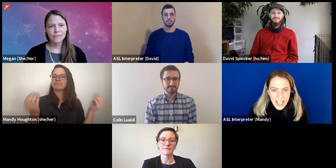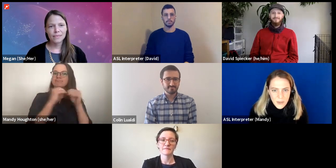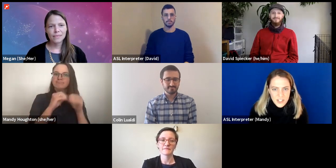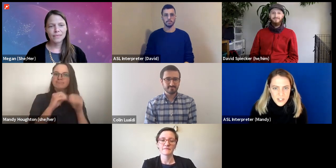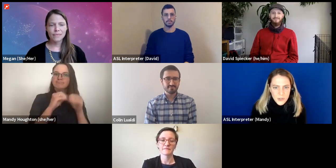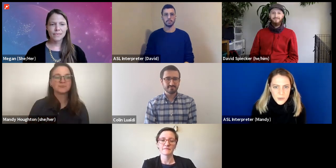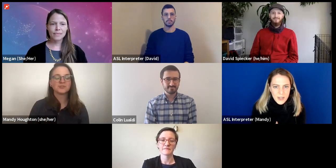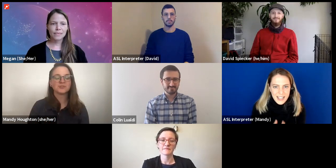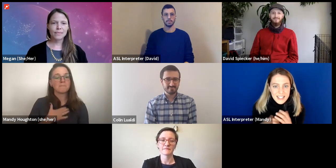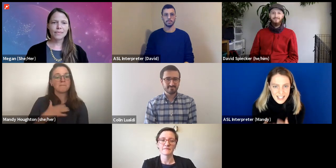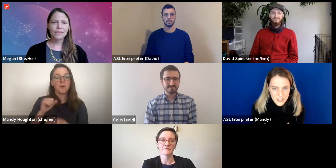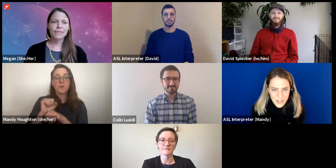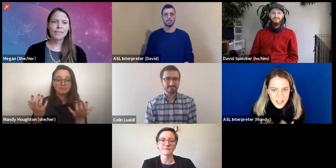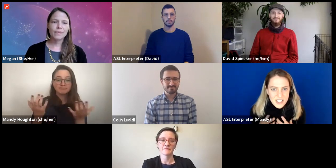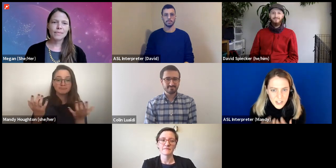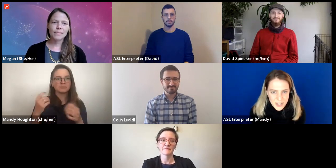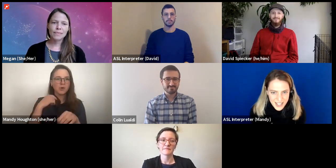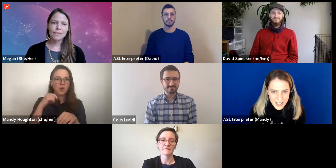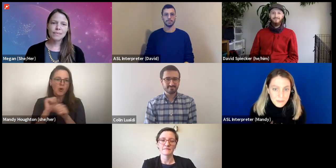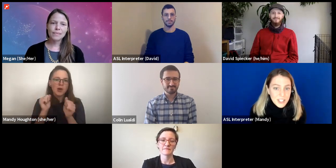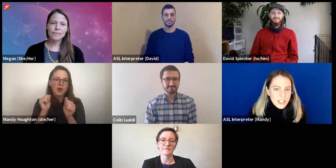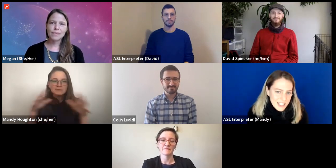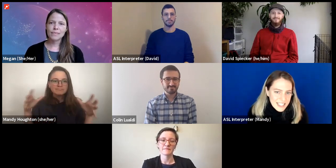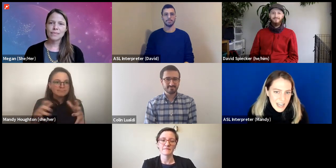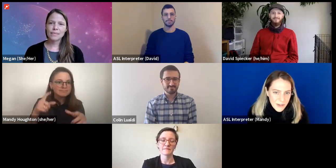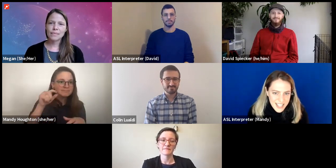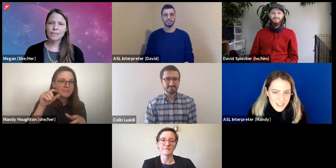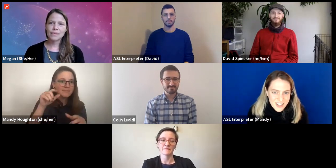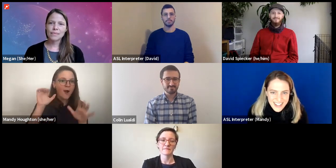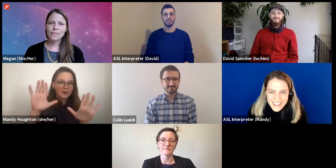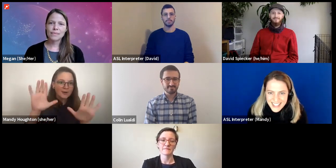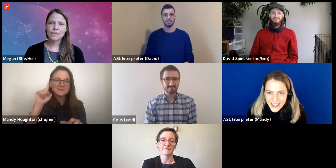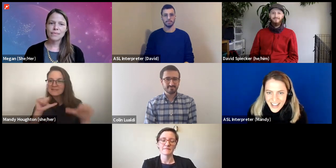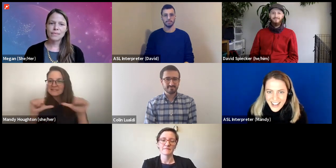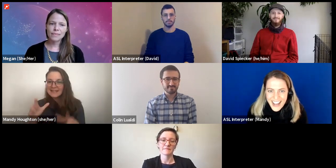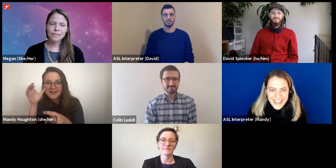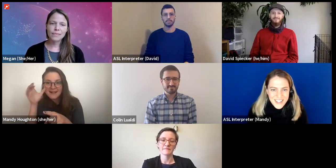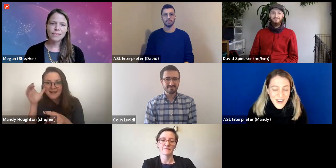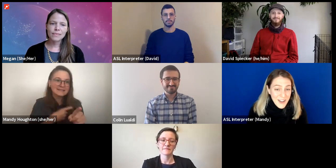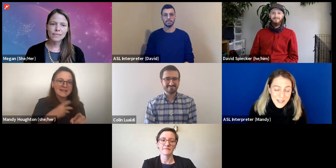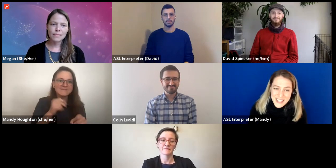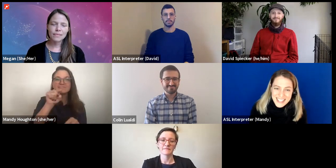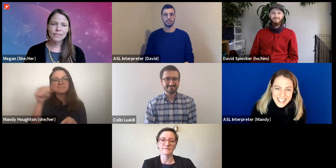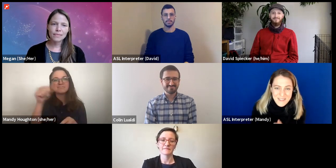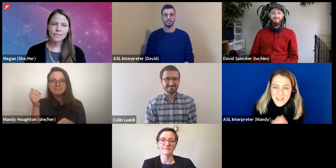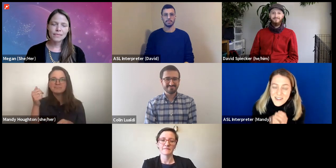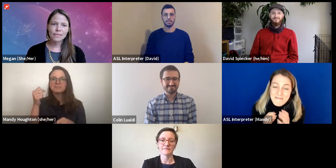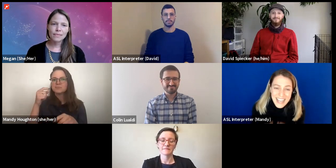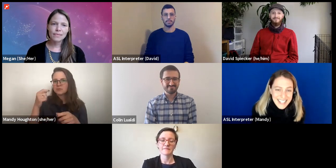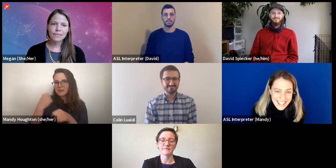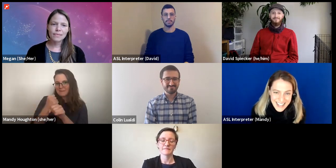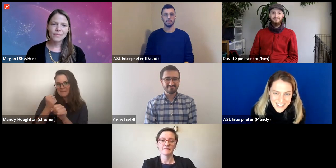For language to exist, for us to use it, it really needs our attention in this area. And so I work with a team